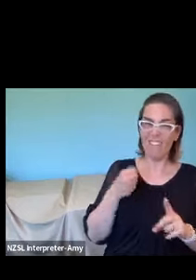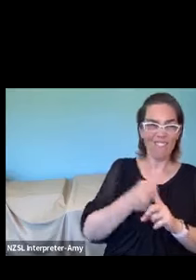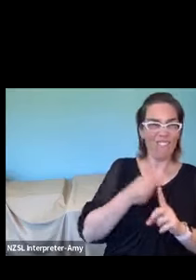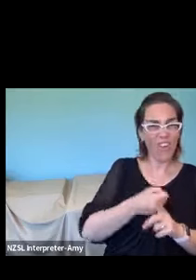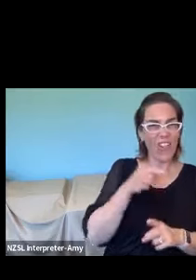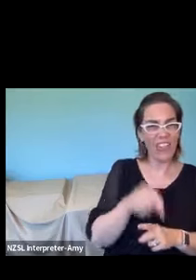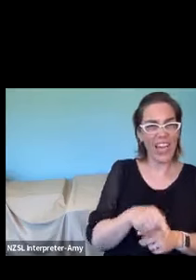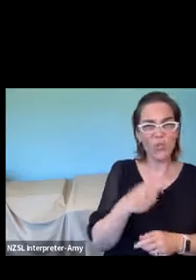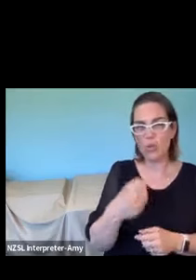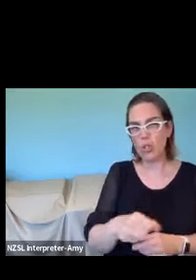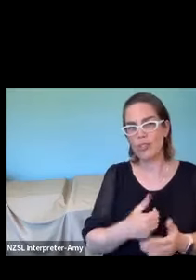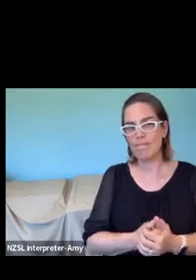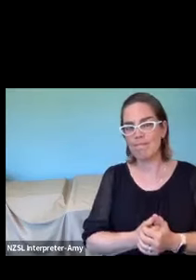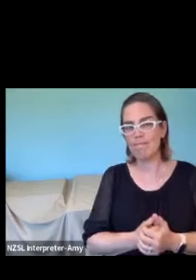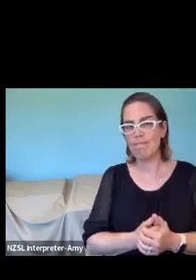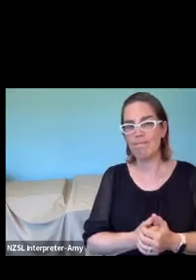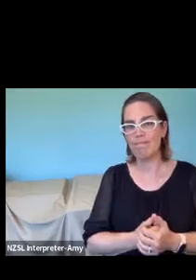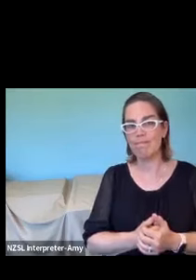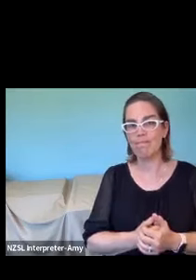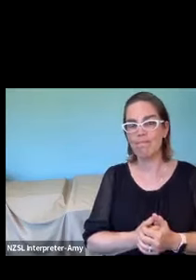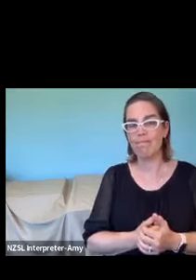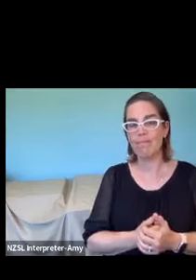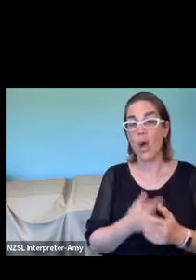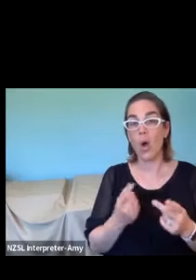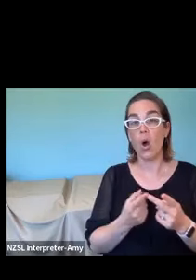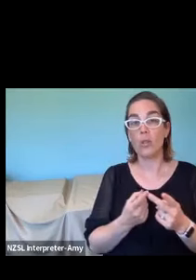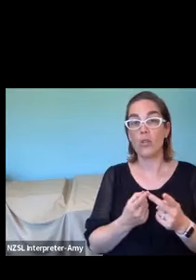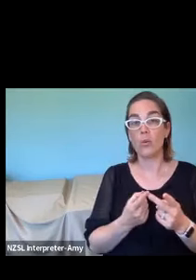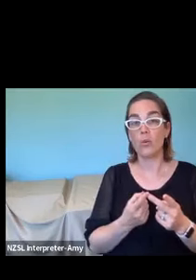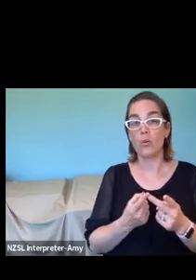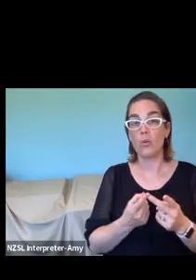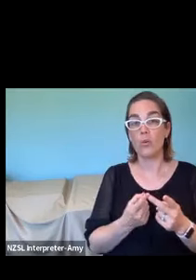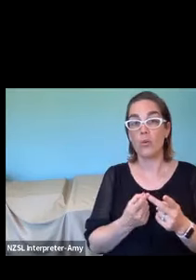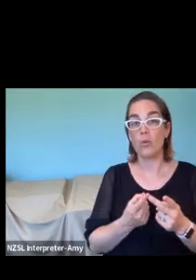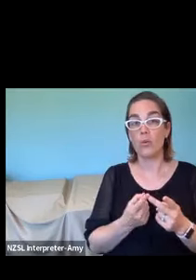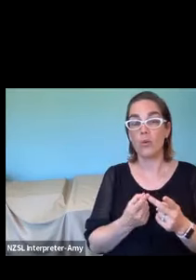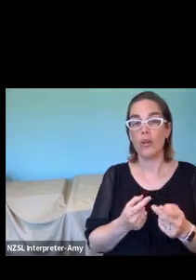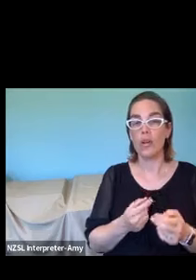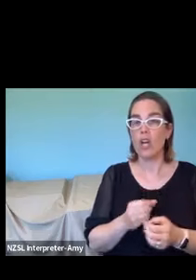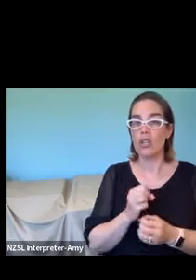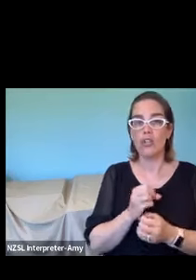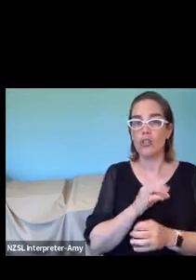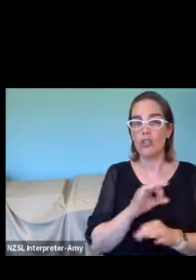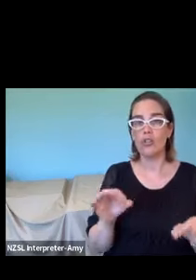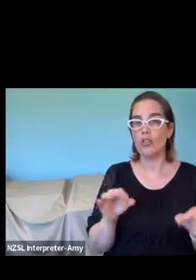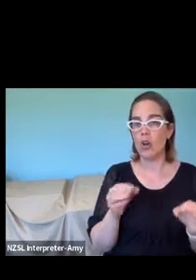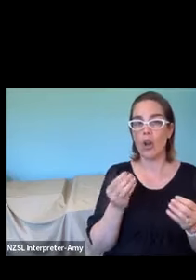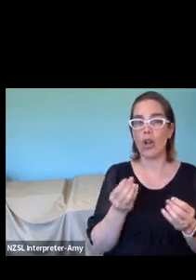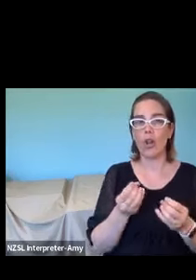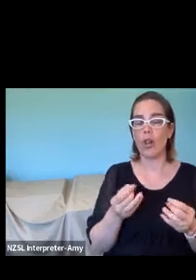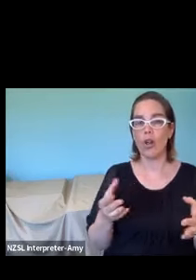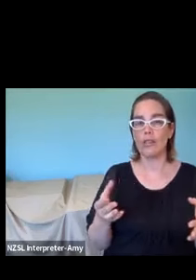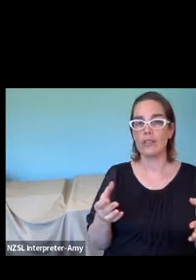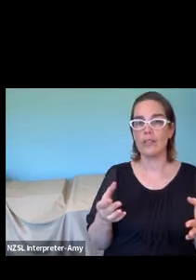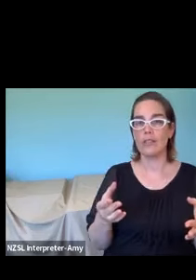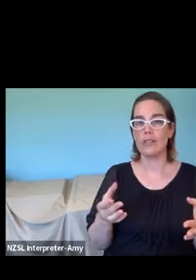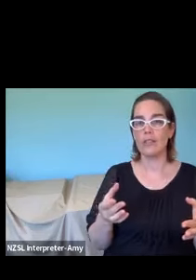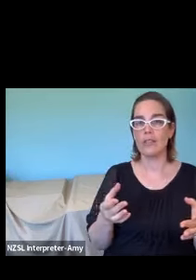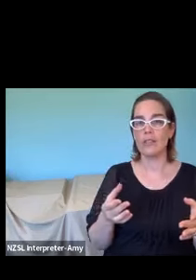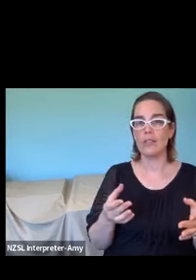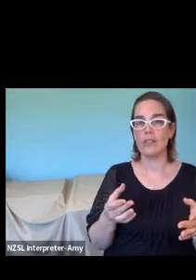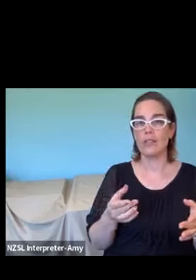that's sliding in there is that there aren't a lot of levers, so that when you are excluded, you can write a letter to the